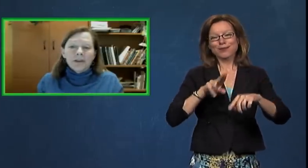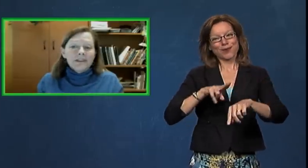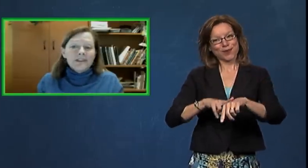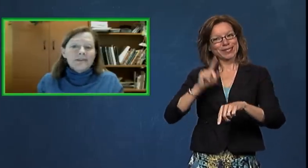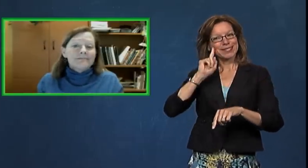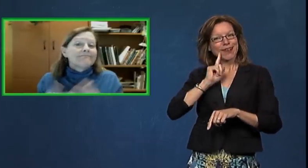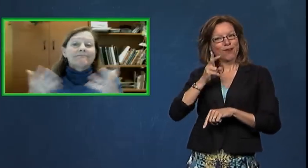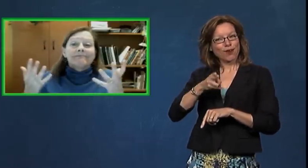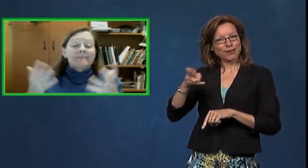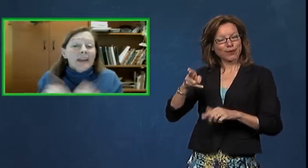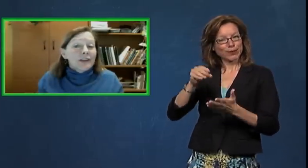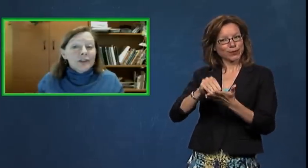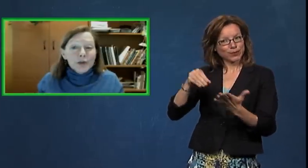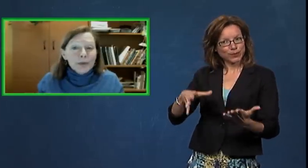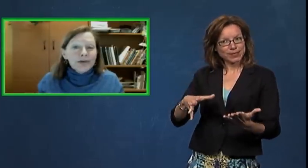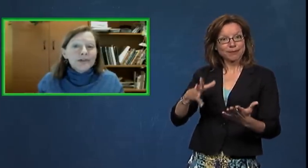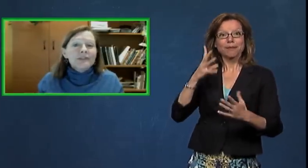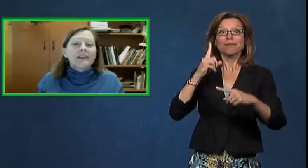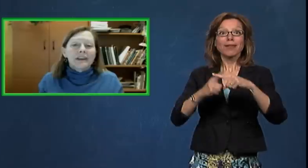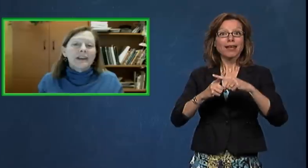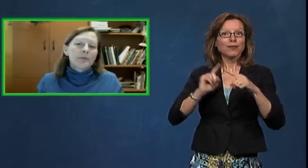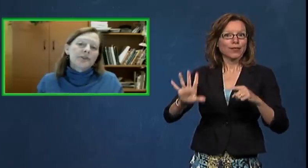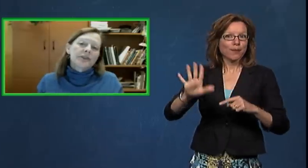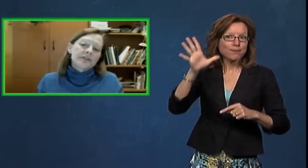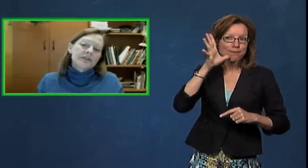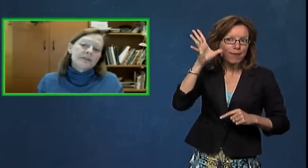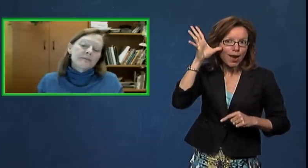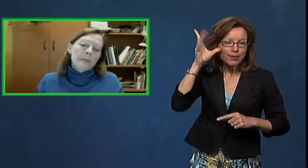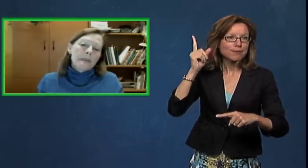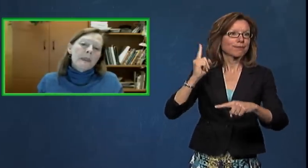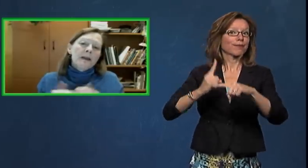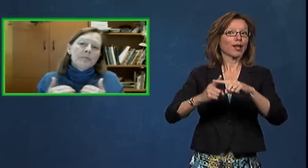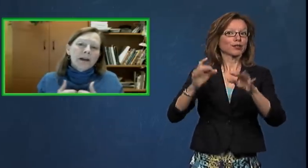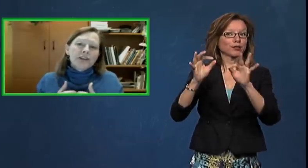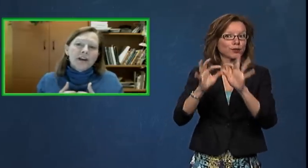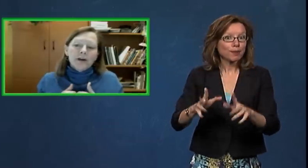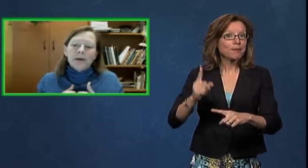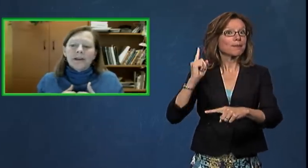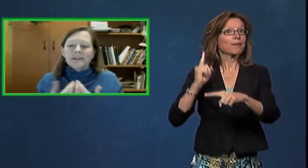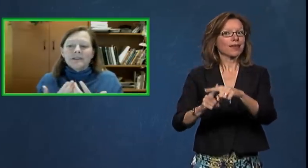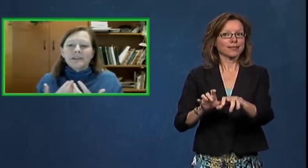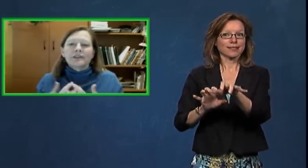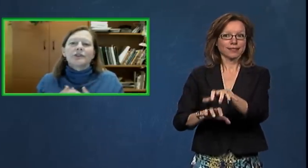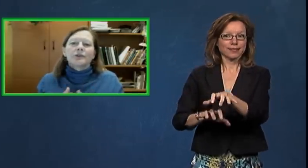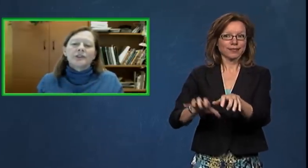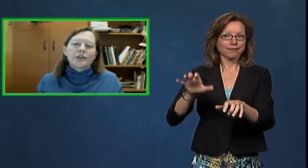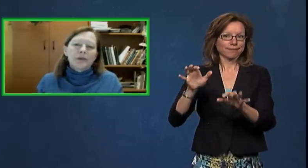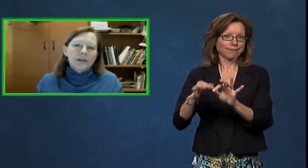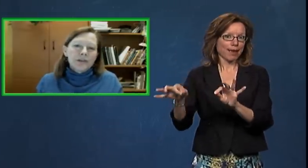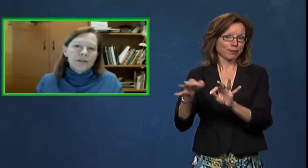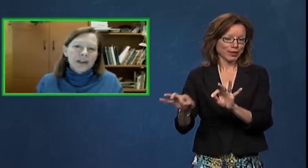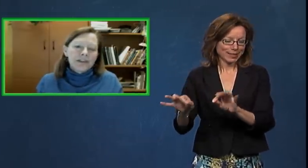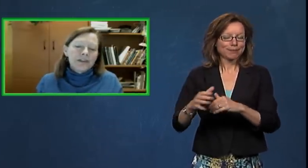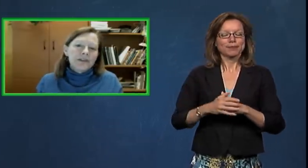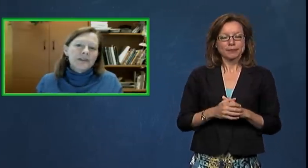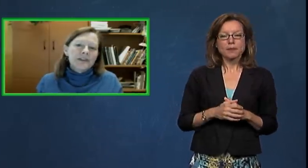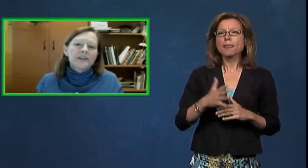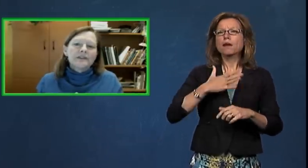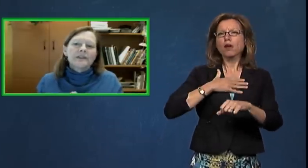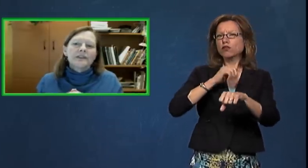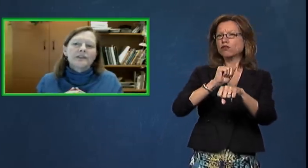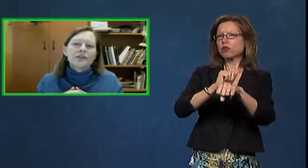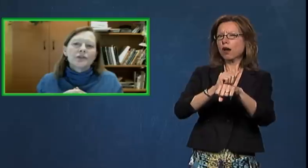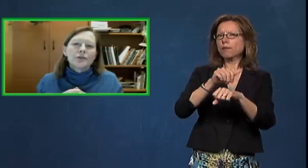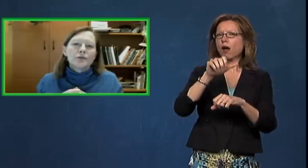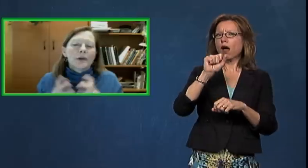their parents, and interpreters and captionists. My job as the Associate Director of Technical